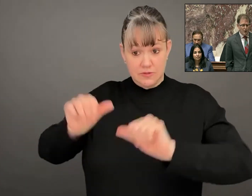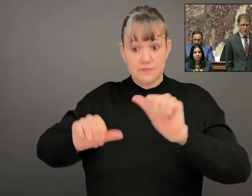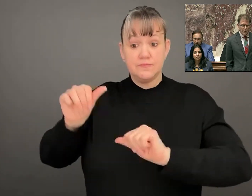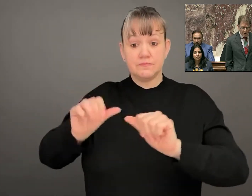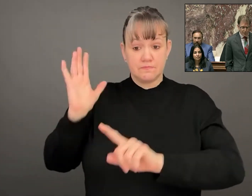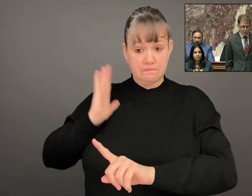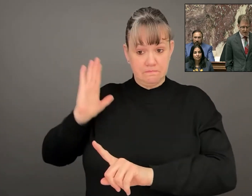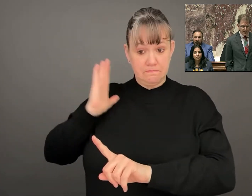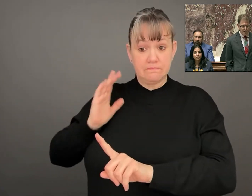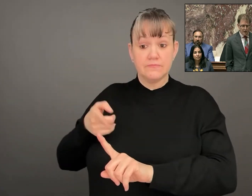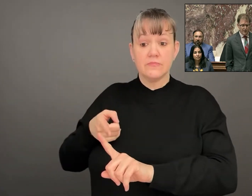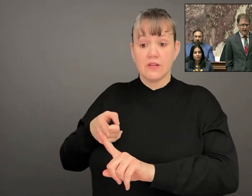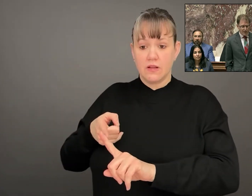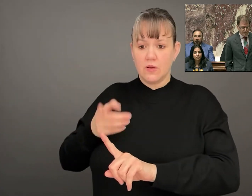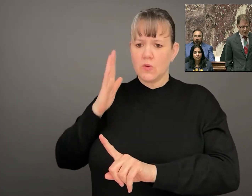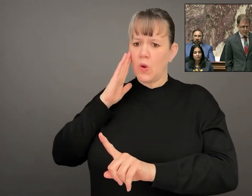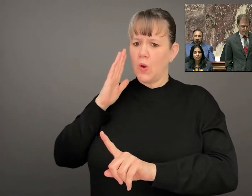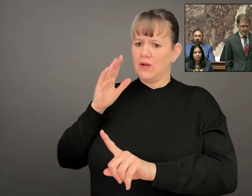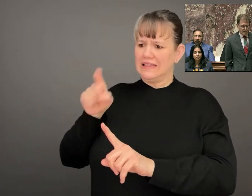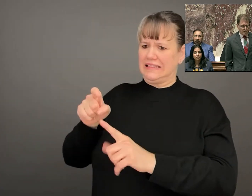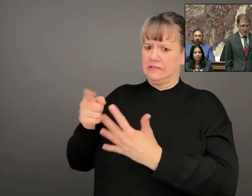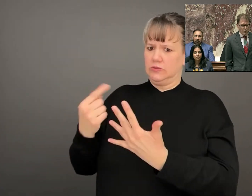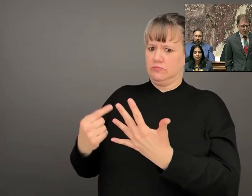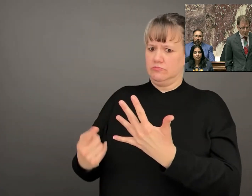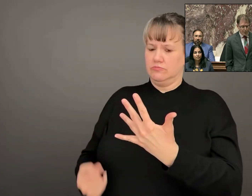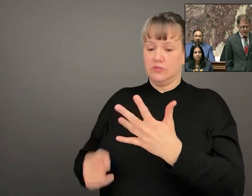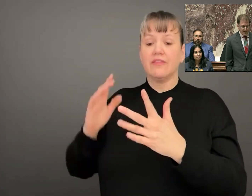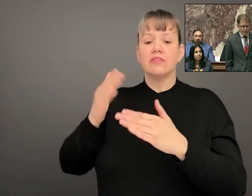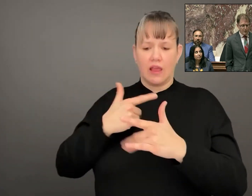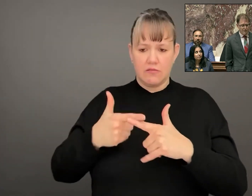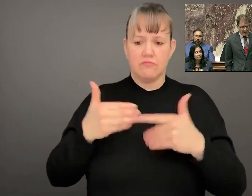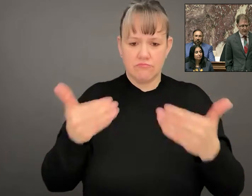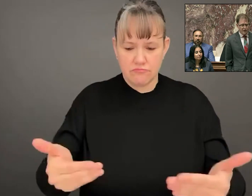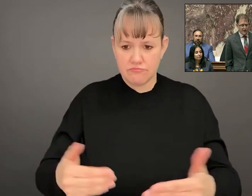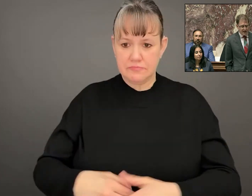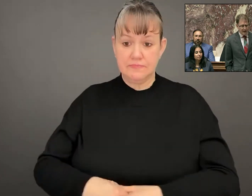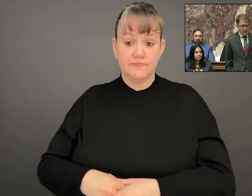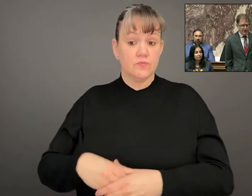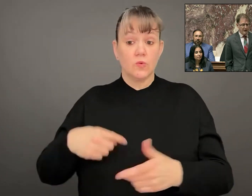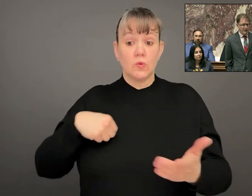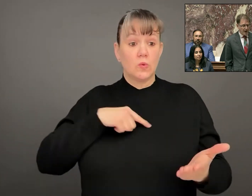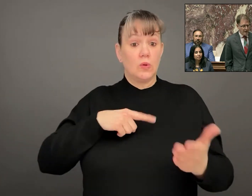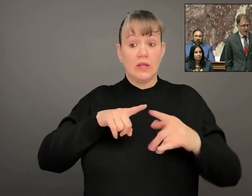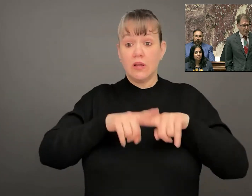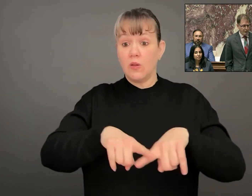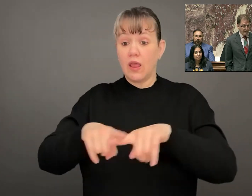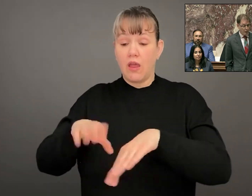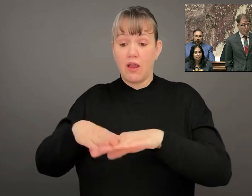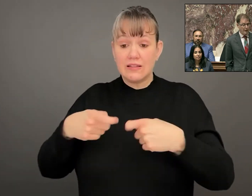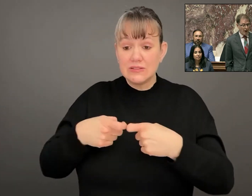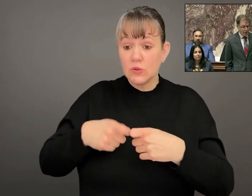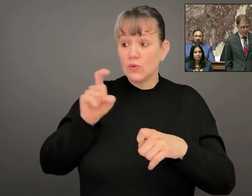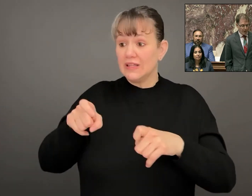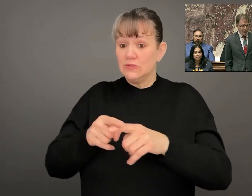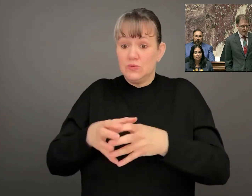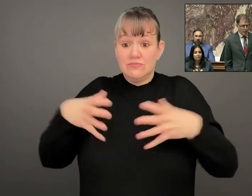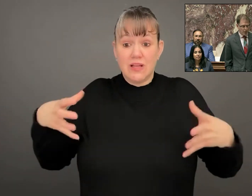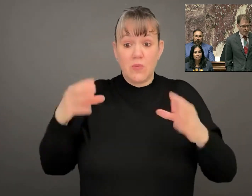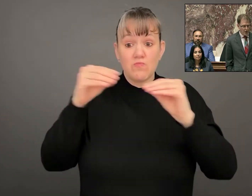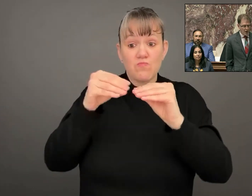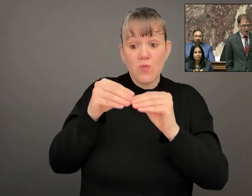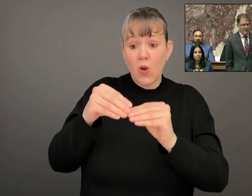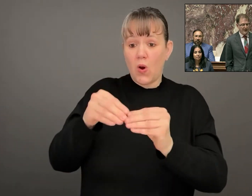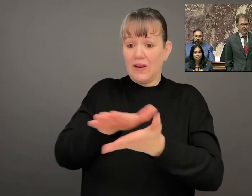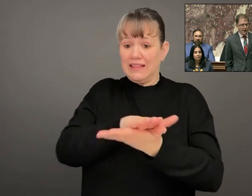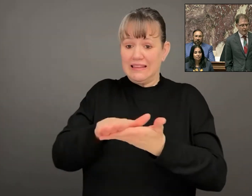Speaker. We also need the energy, Honourable Speaker. We also need to advance clean energy at a time, Honourable Speaker, when other parts of the